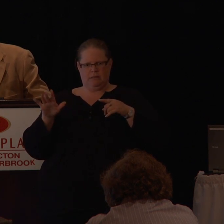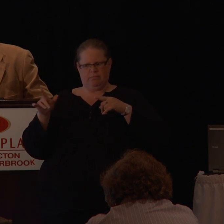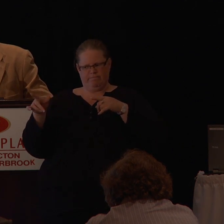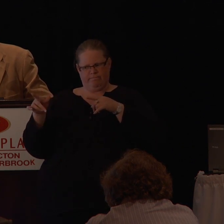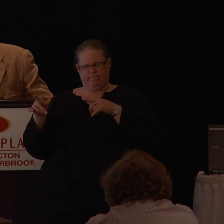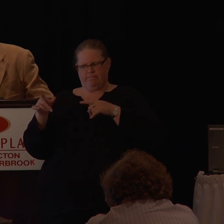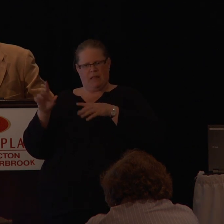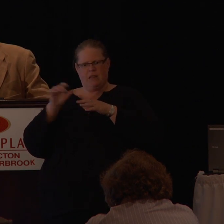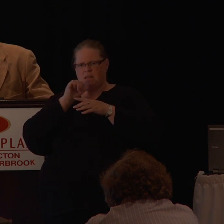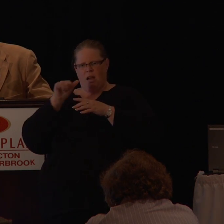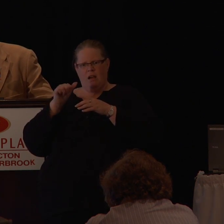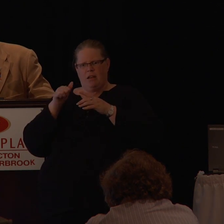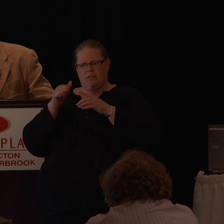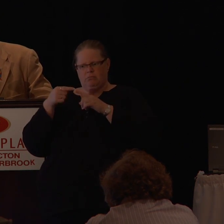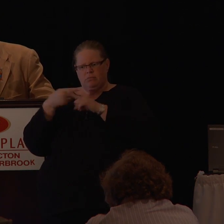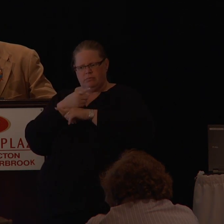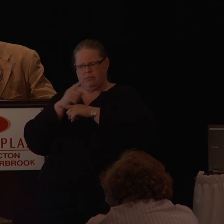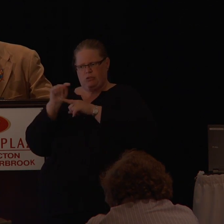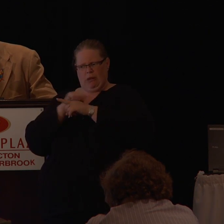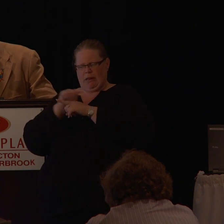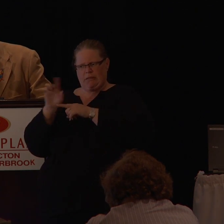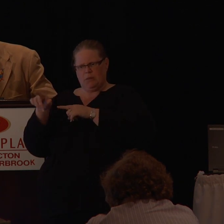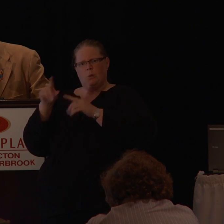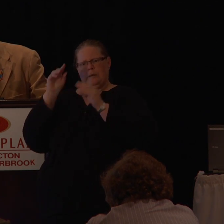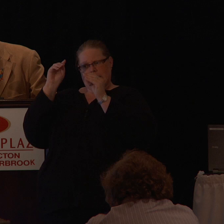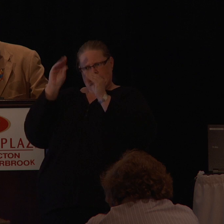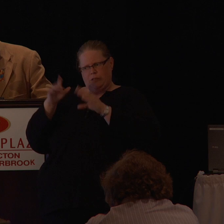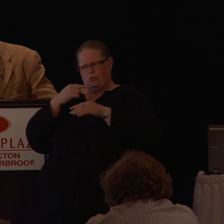traditional model whereby they take instructions from the